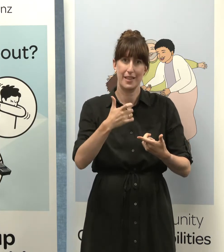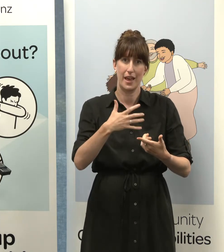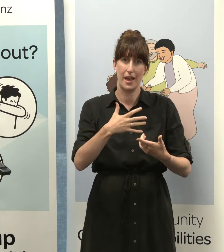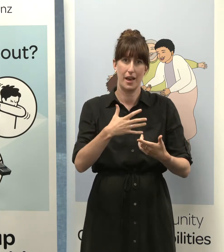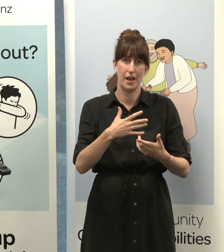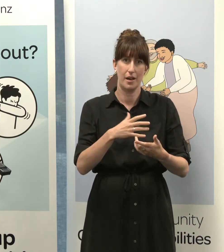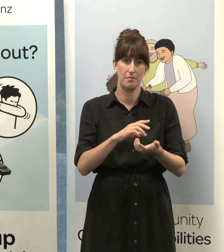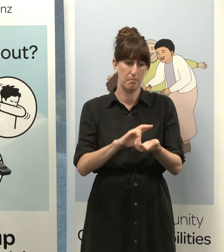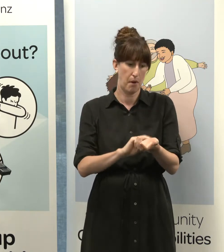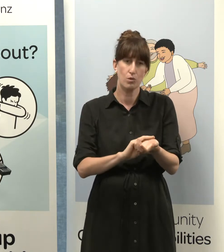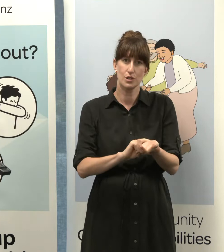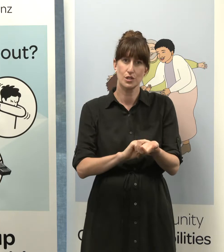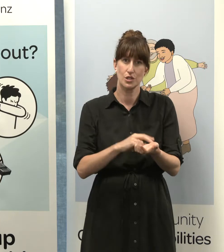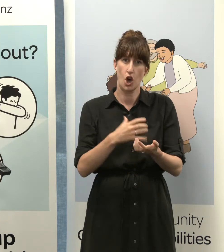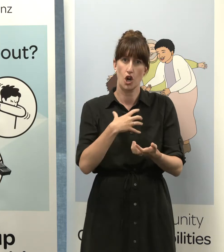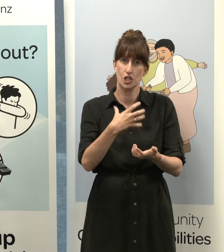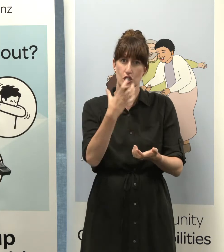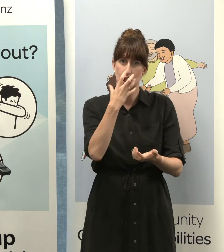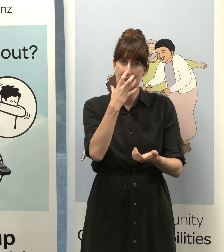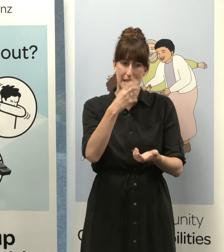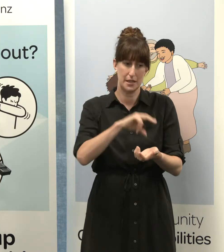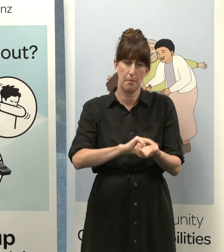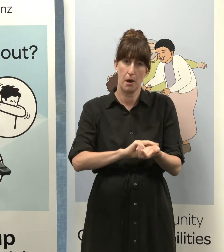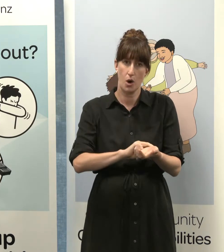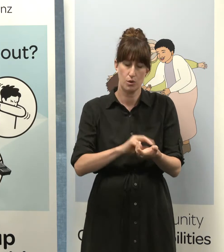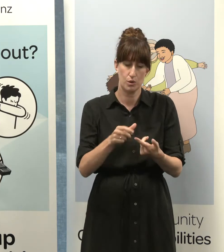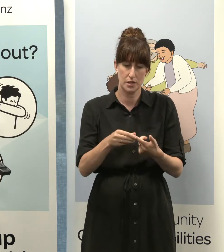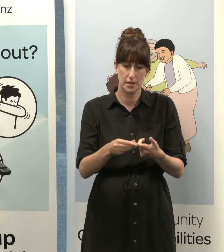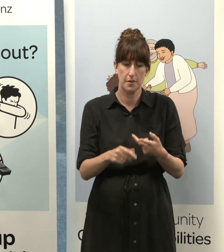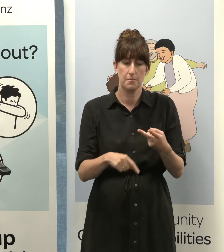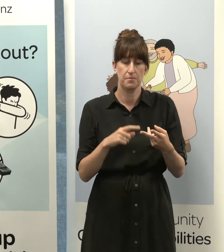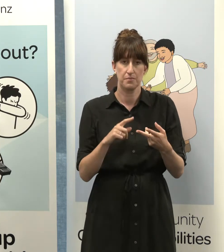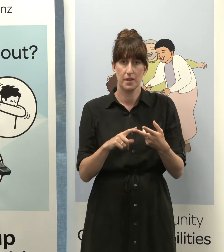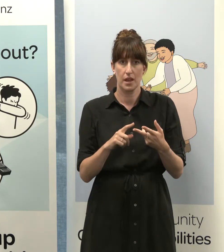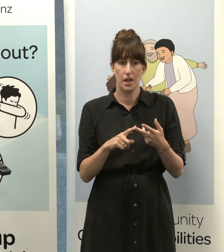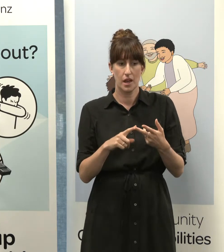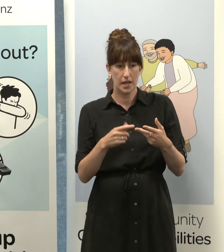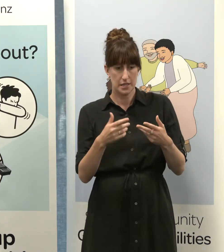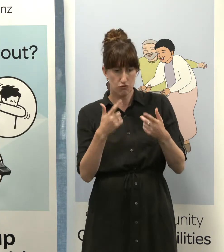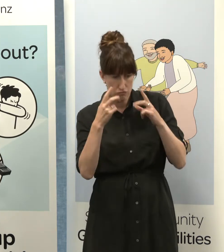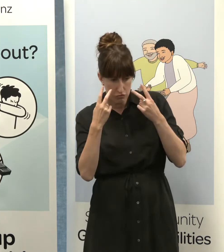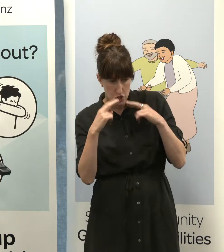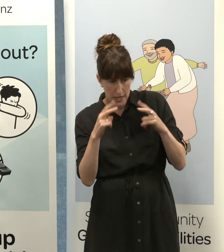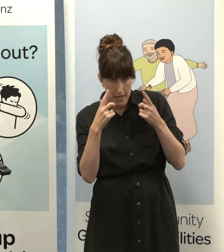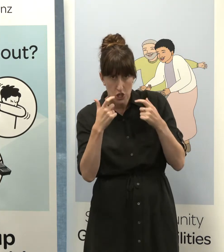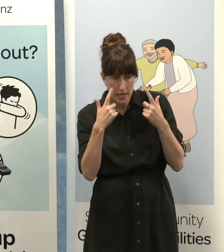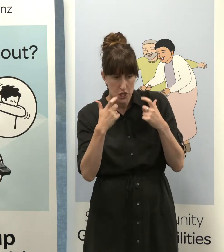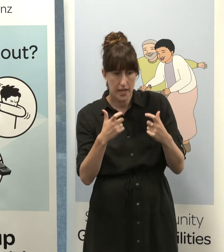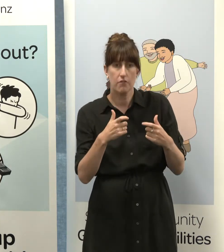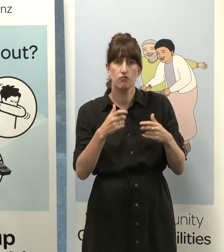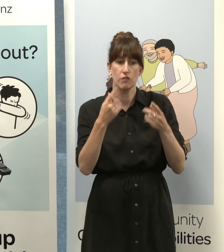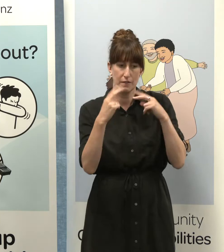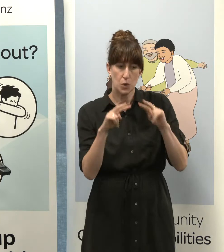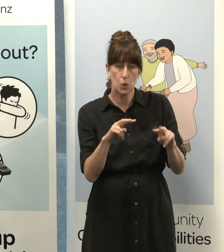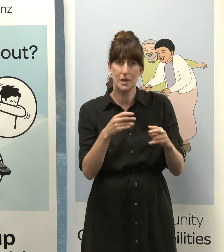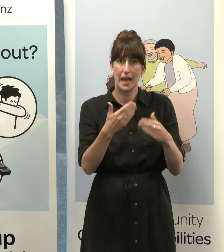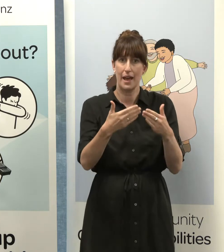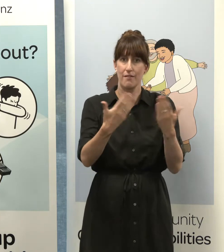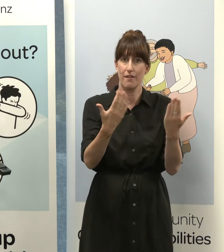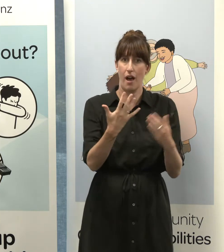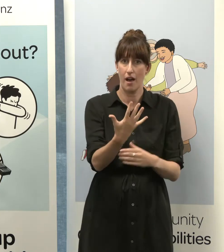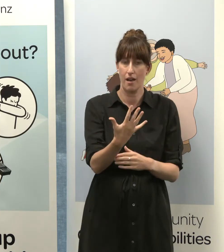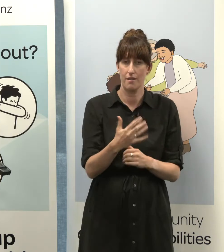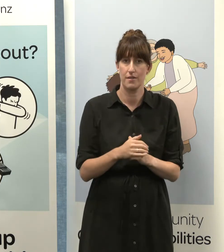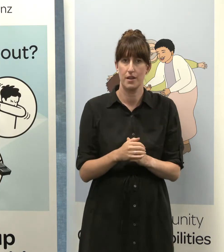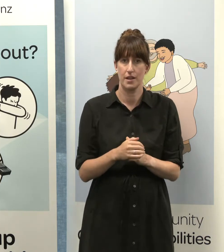day 5 that they have the proper testing or reviews done, and then making sure that the